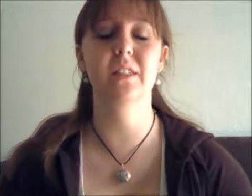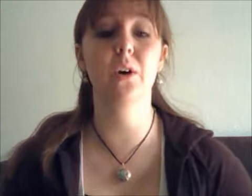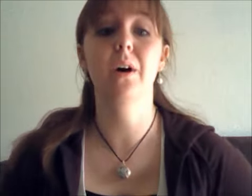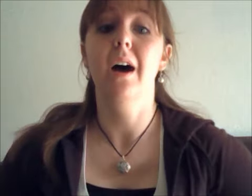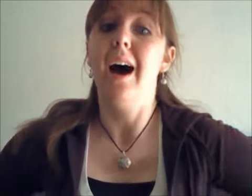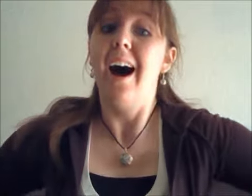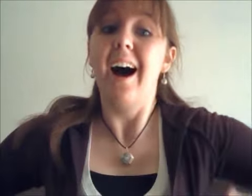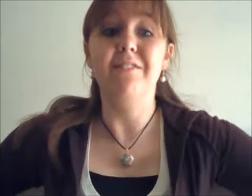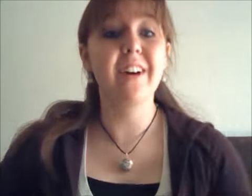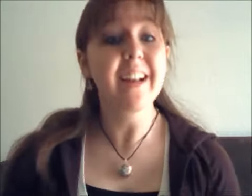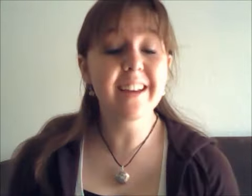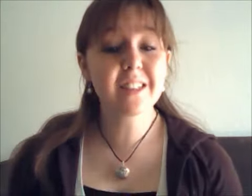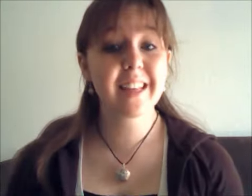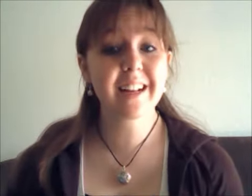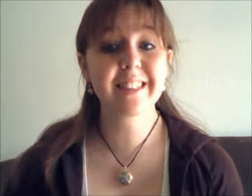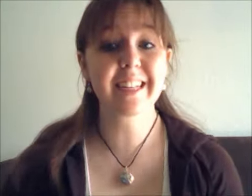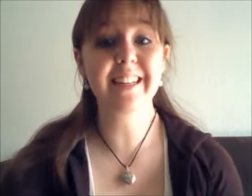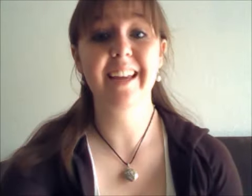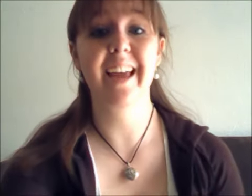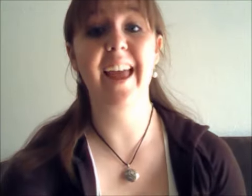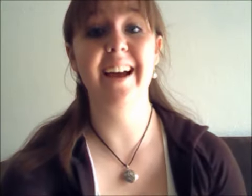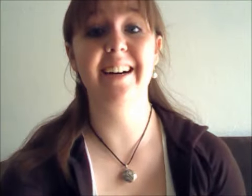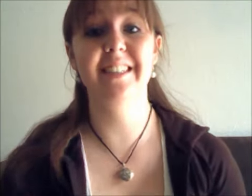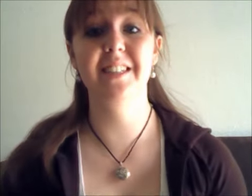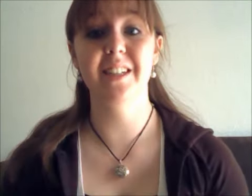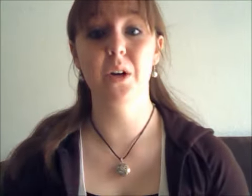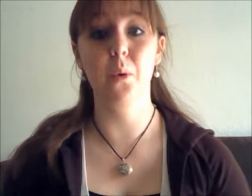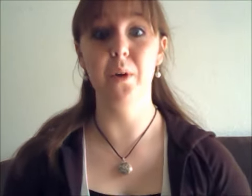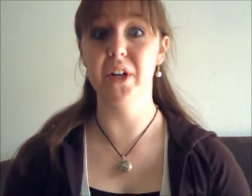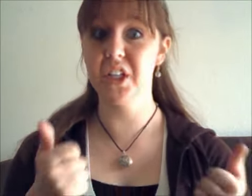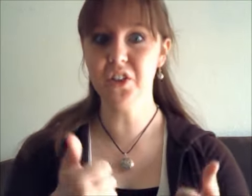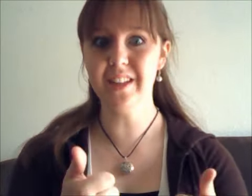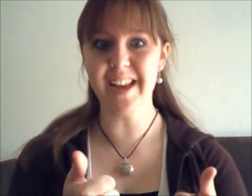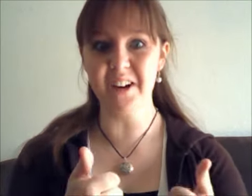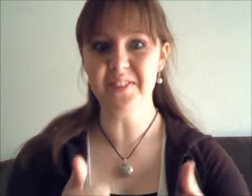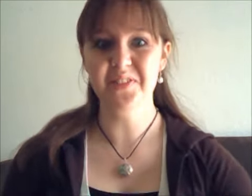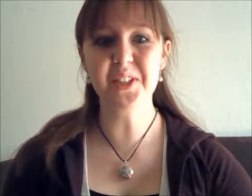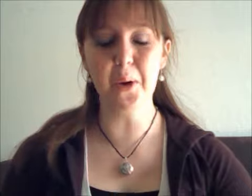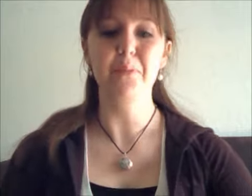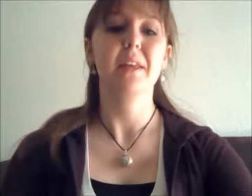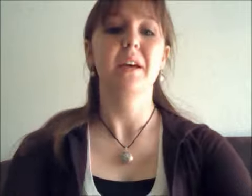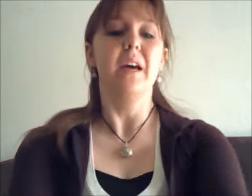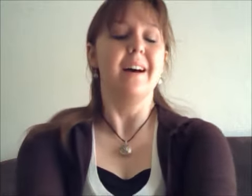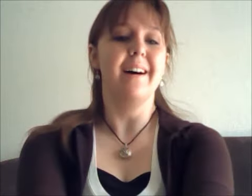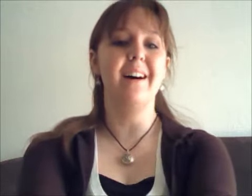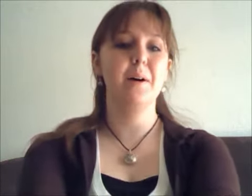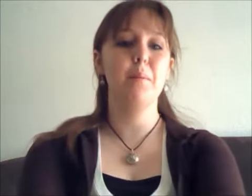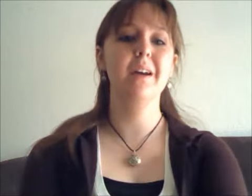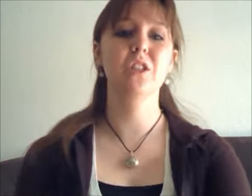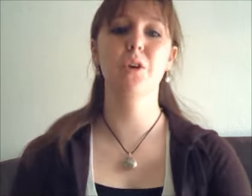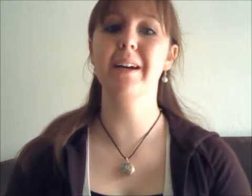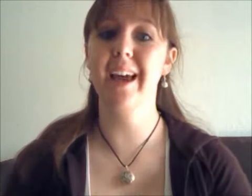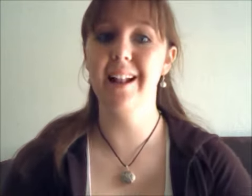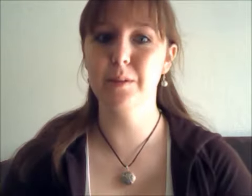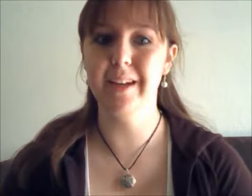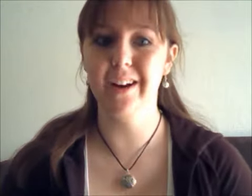so I'm finally all settled in, and we're going to do this now. So, Two Black Cadillacs by Carrie